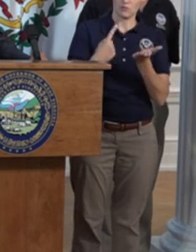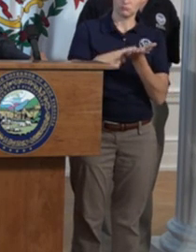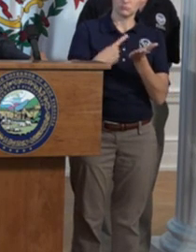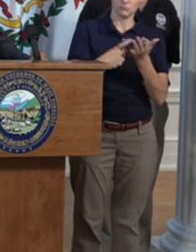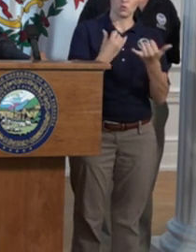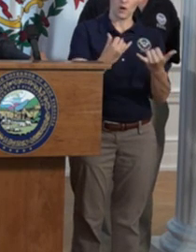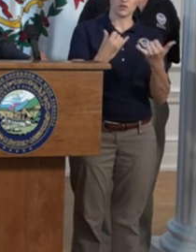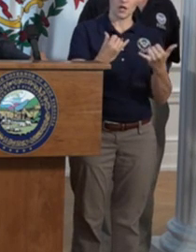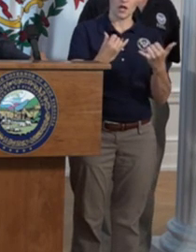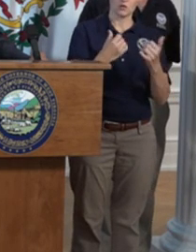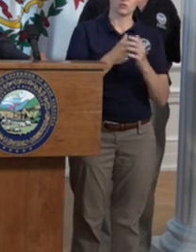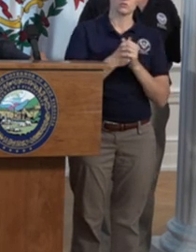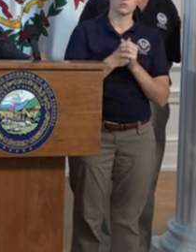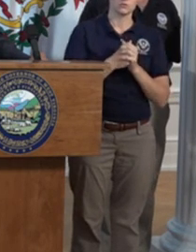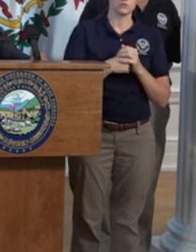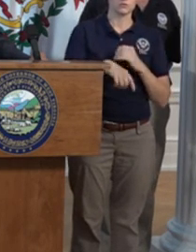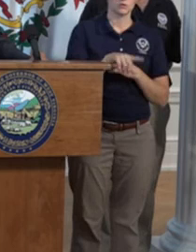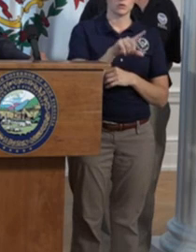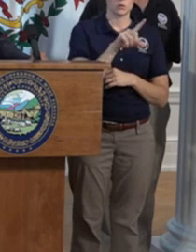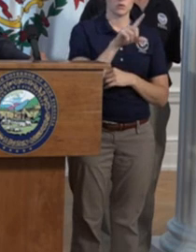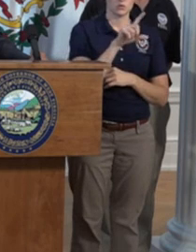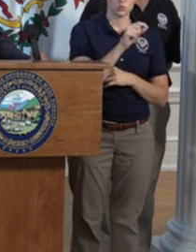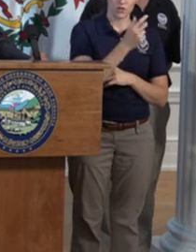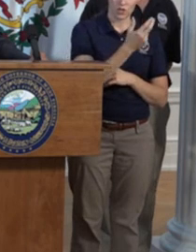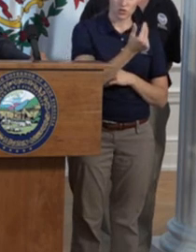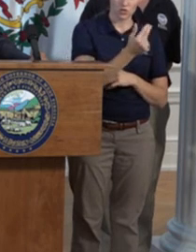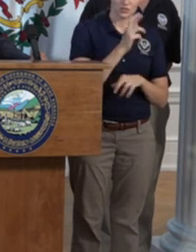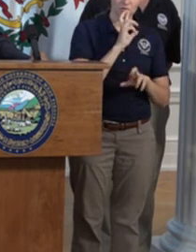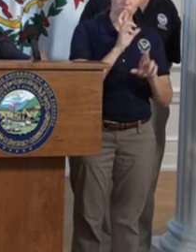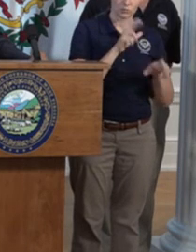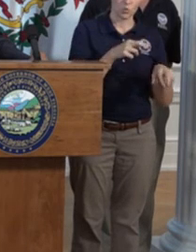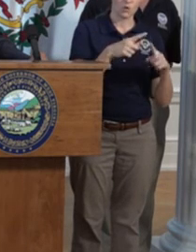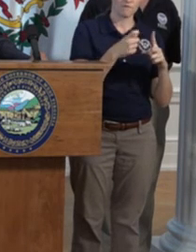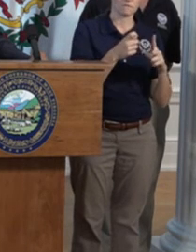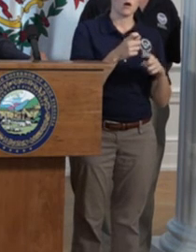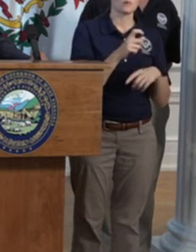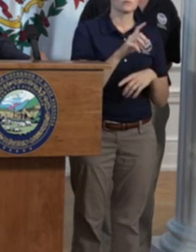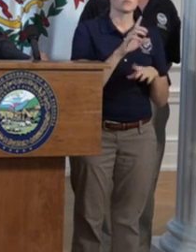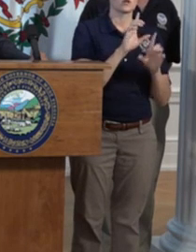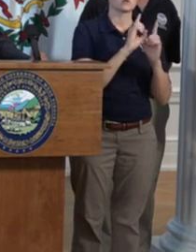There was a 2013 report from the Division of Homeland Security that cited